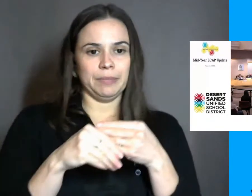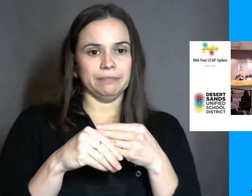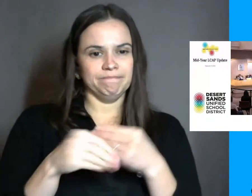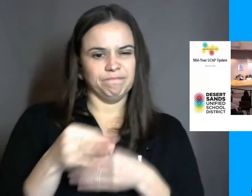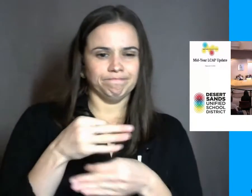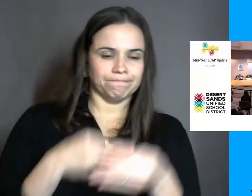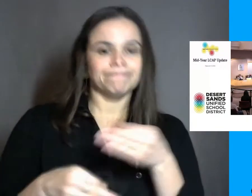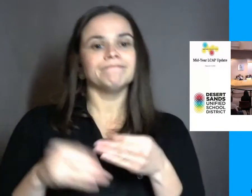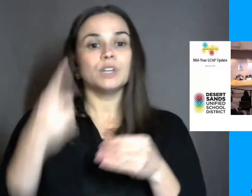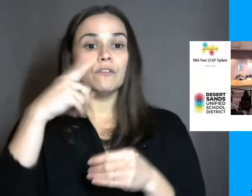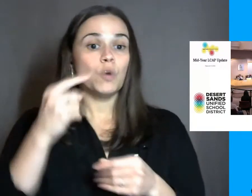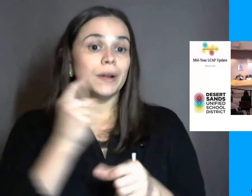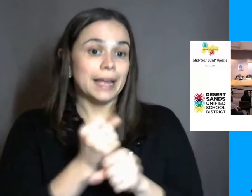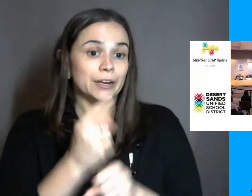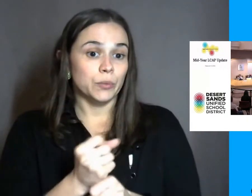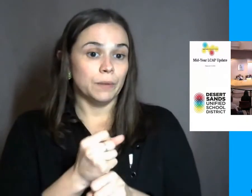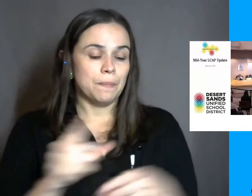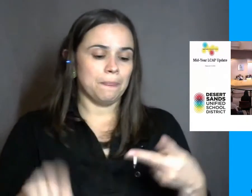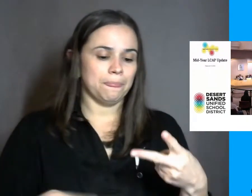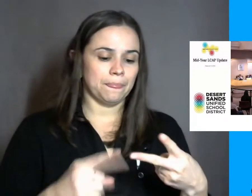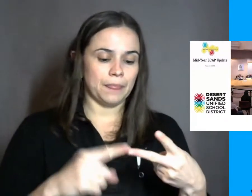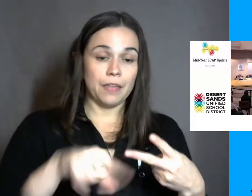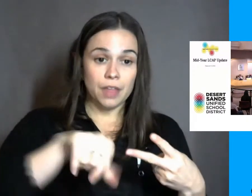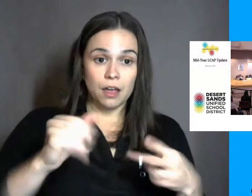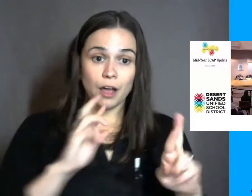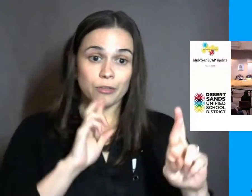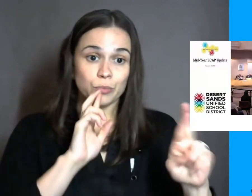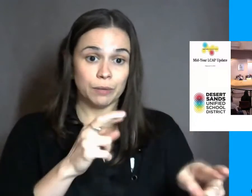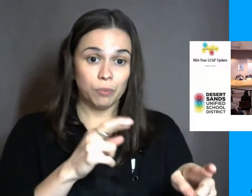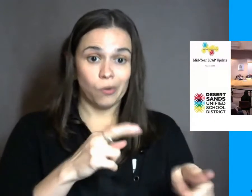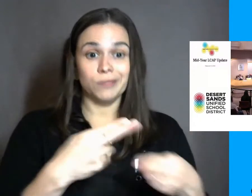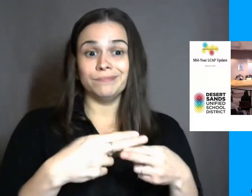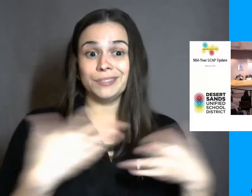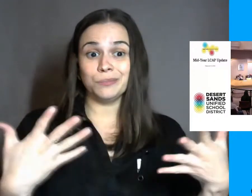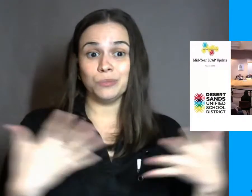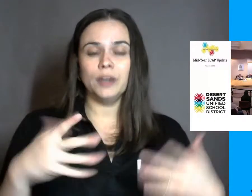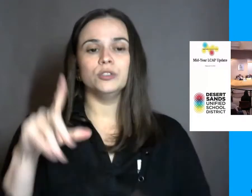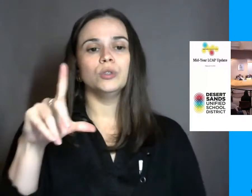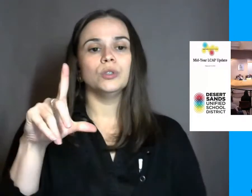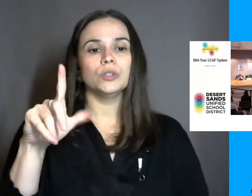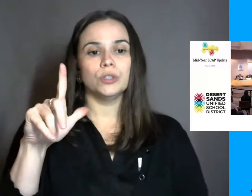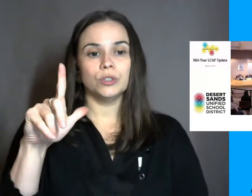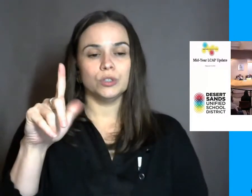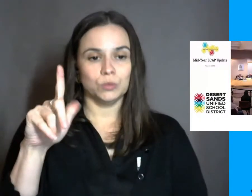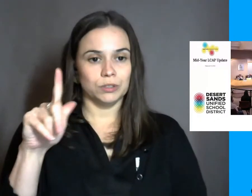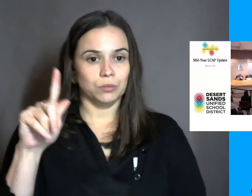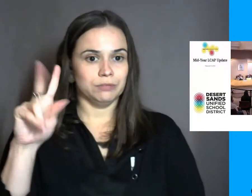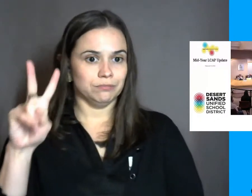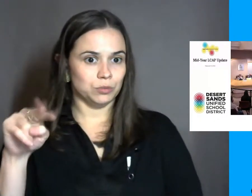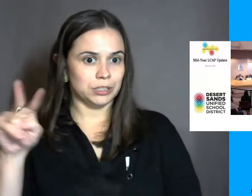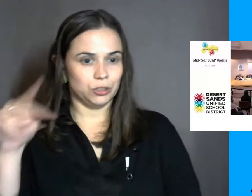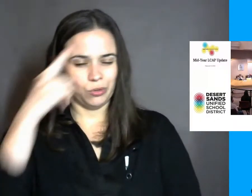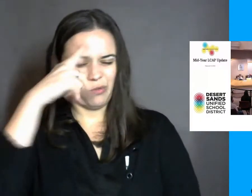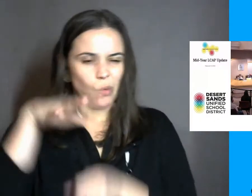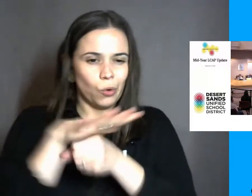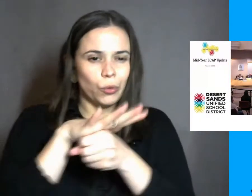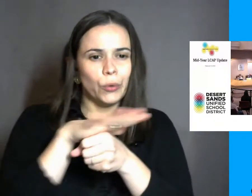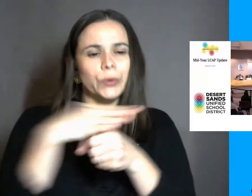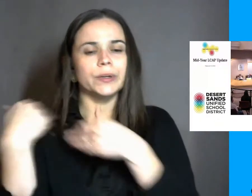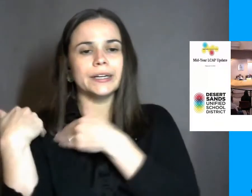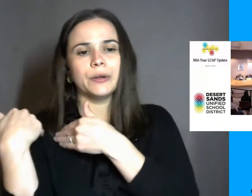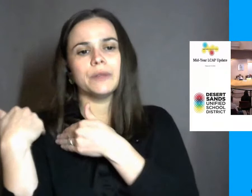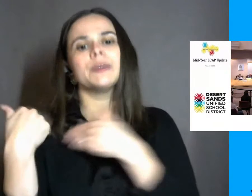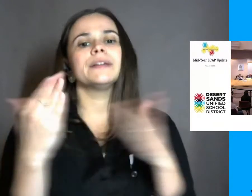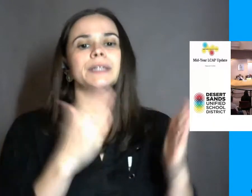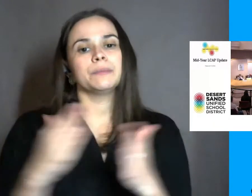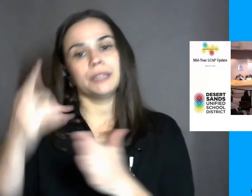And then we'll move on to the other report labeled 21-22 Local Control and Accountability Plan, Actions and